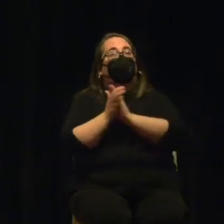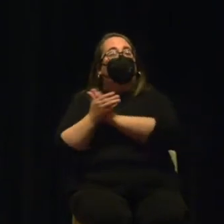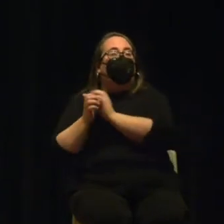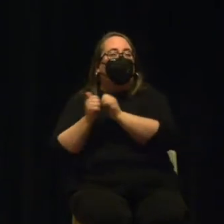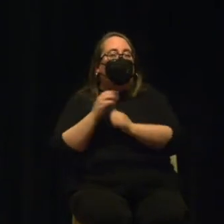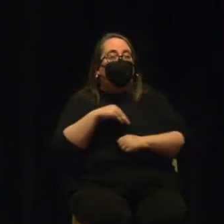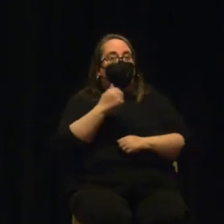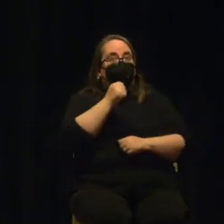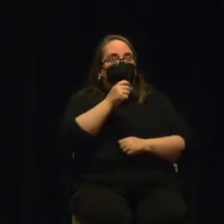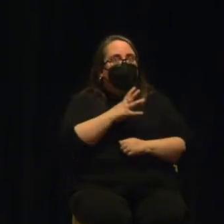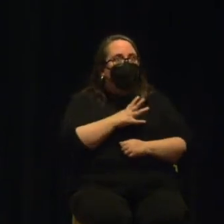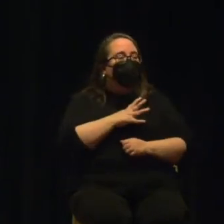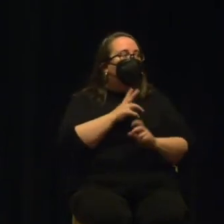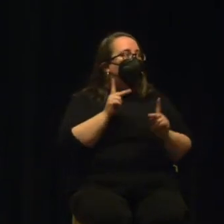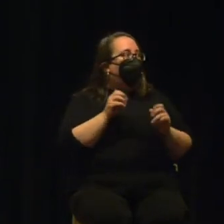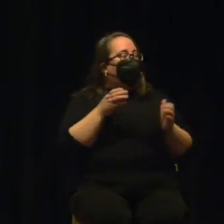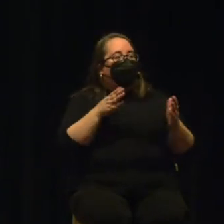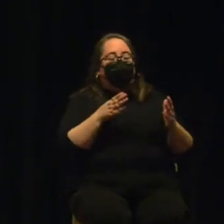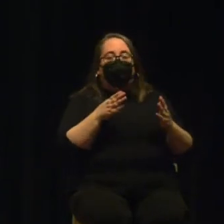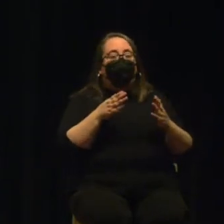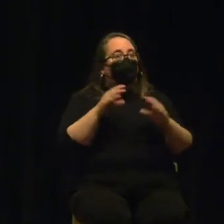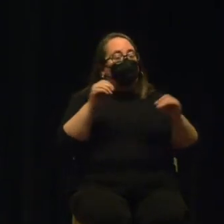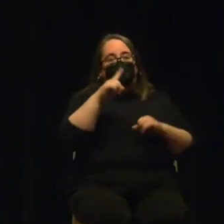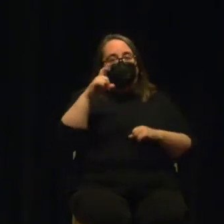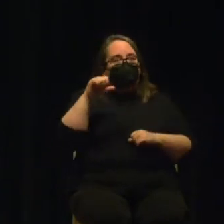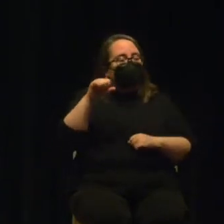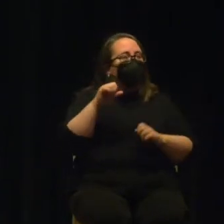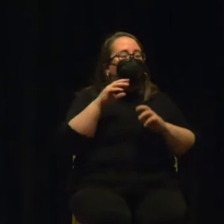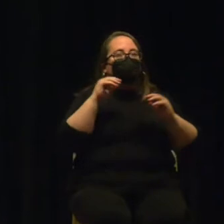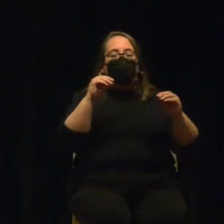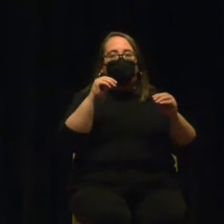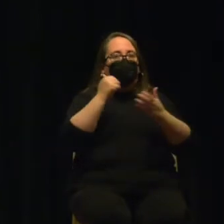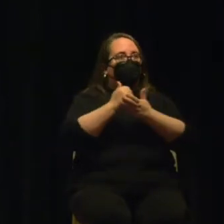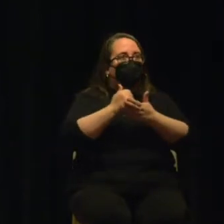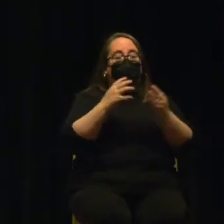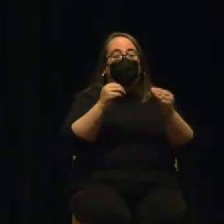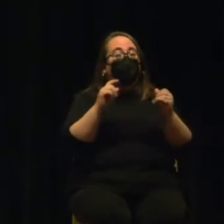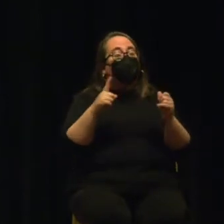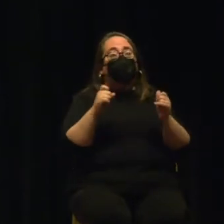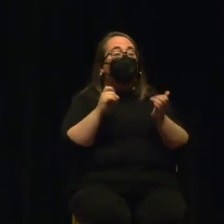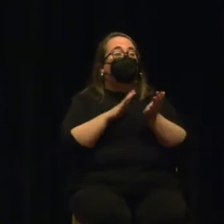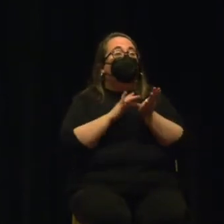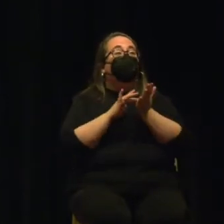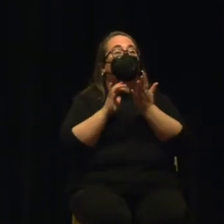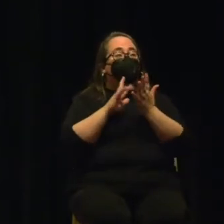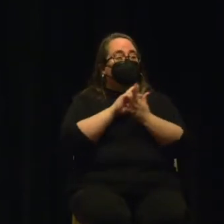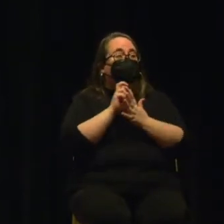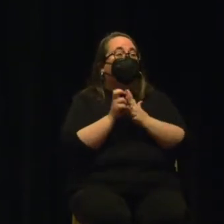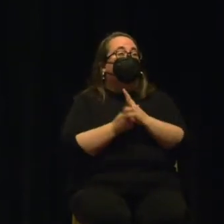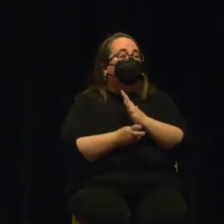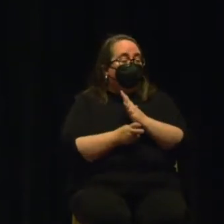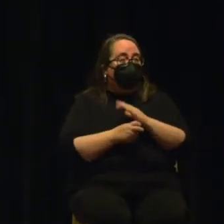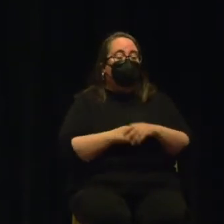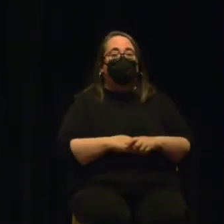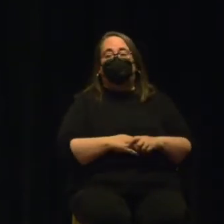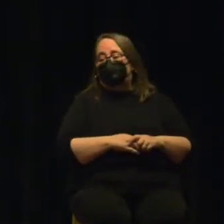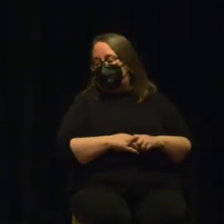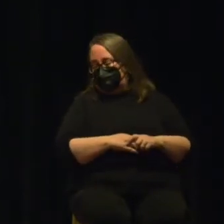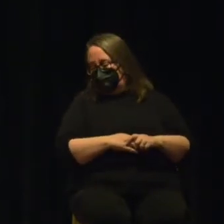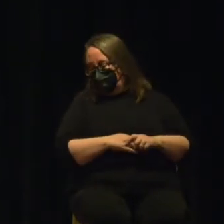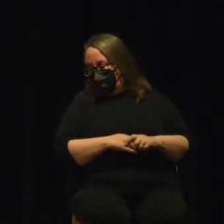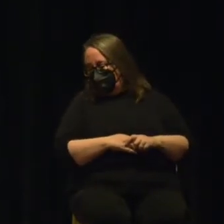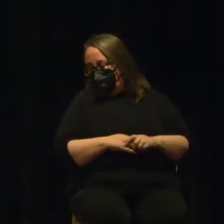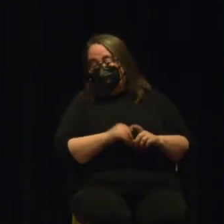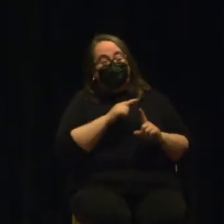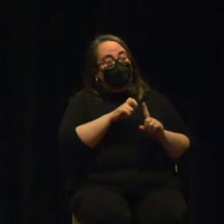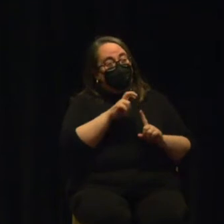there. There's like no, the Black Panthers weren't there. There's nobody to support him. He's just out there doing it, and he's heavyweight champion. You know, like that